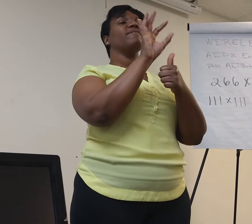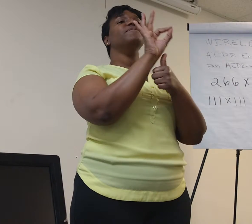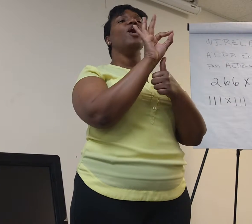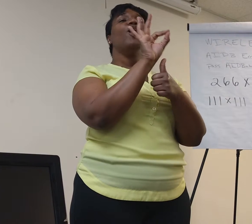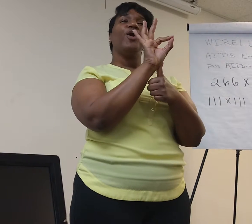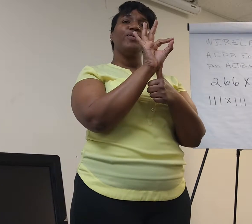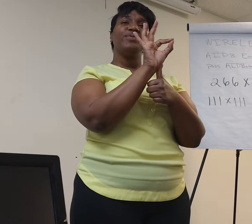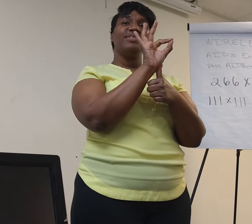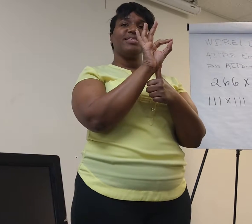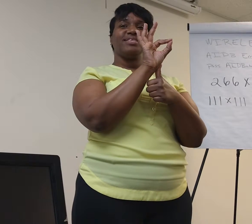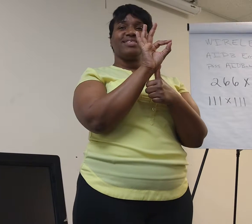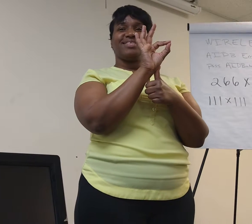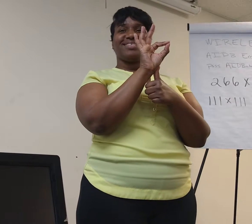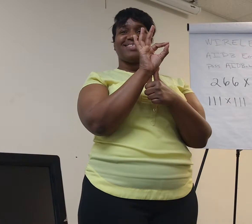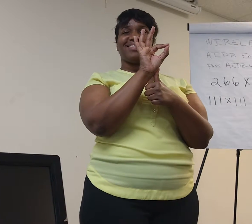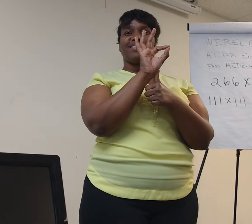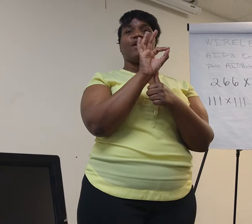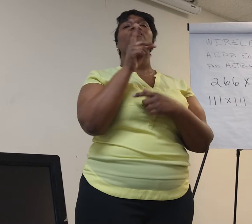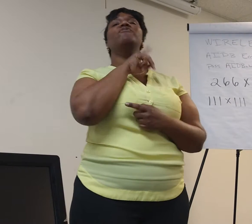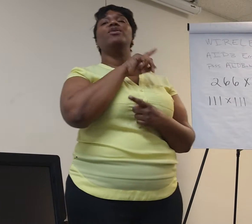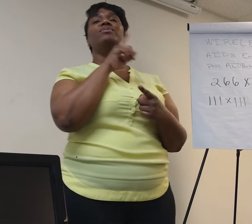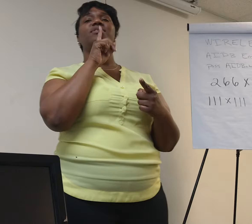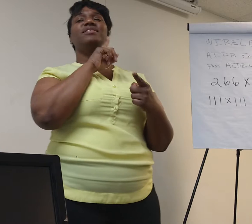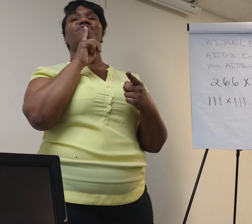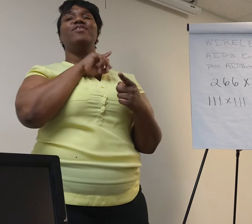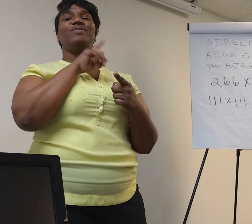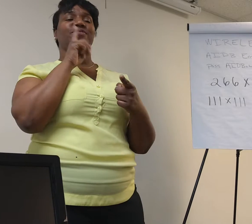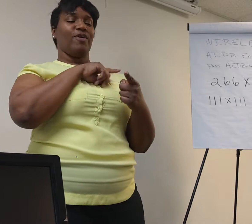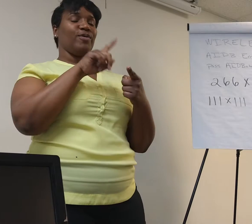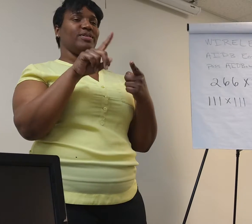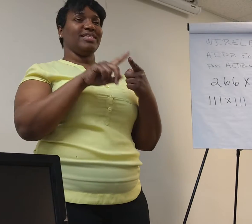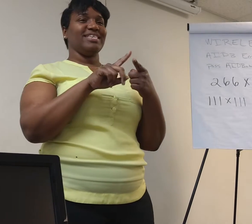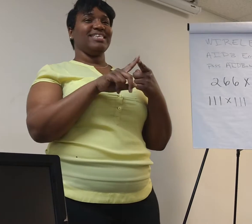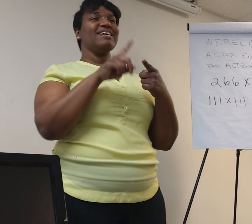False. Y'all falling asleep on me. Yes. False.